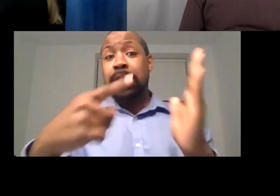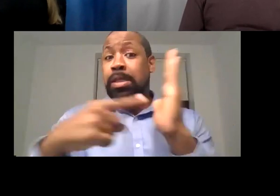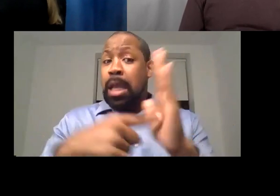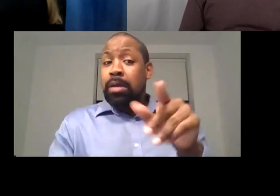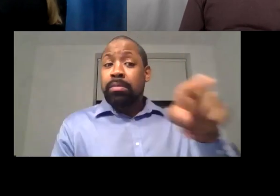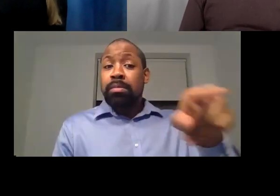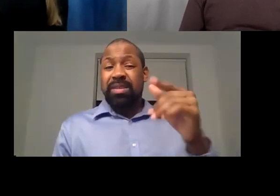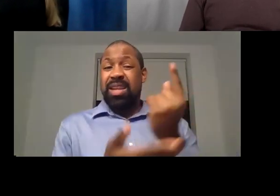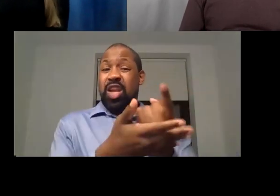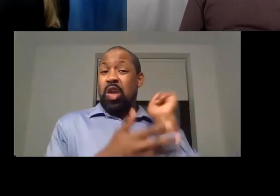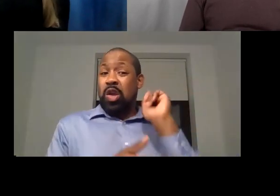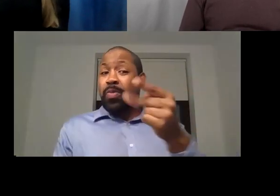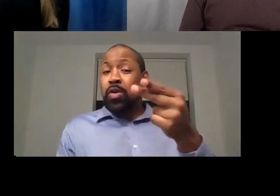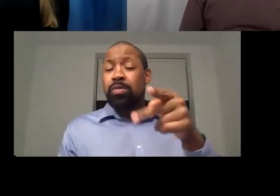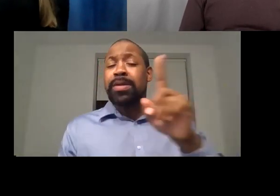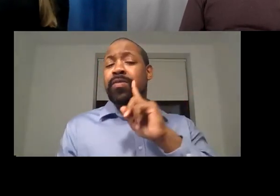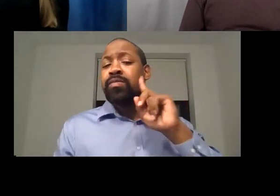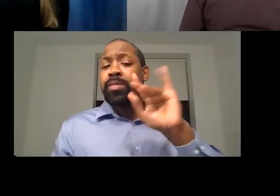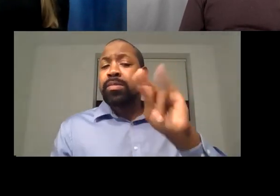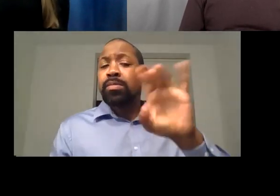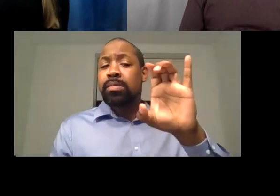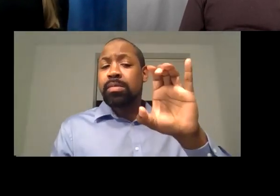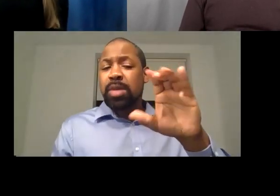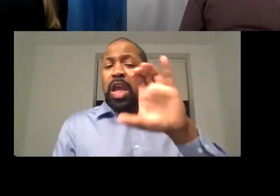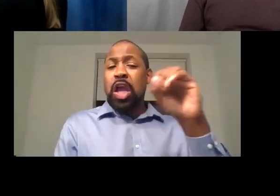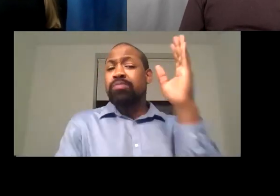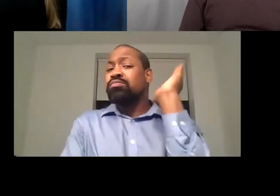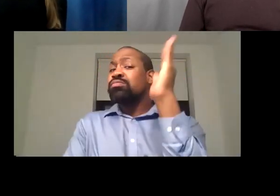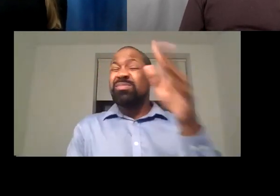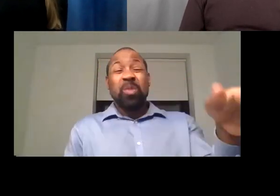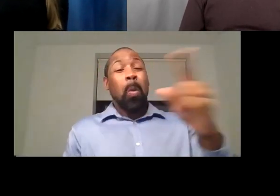there advocating with us. So for an example, last week,